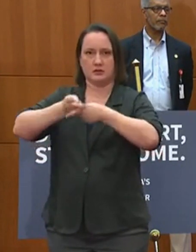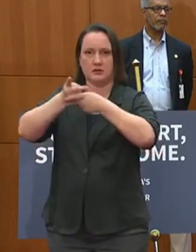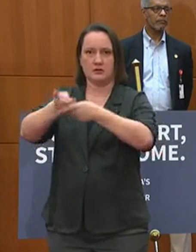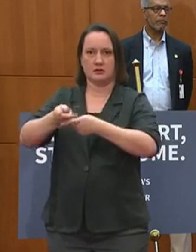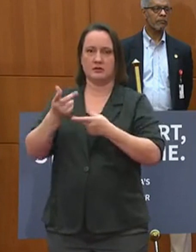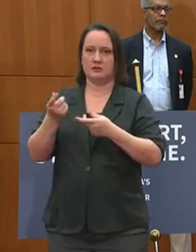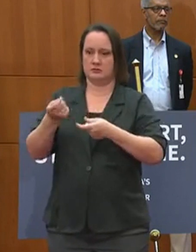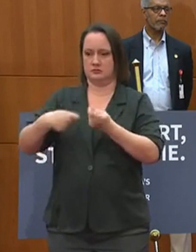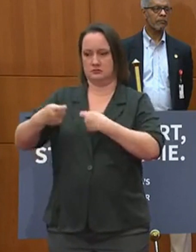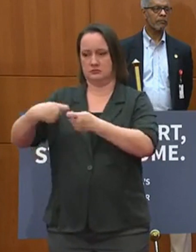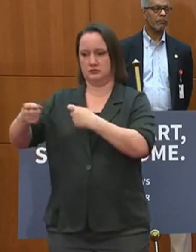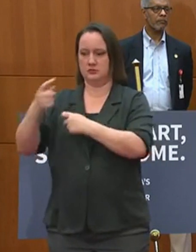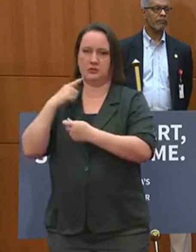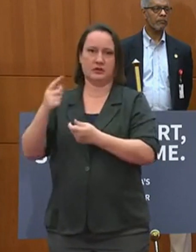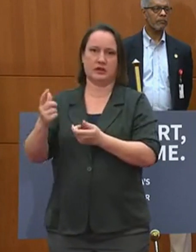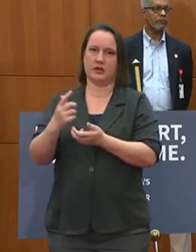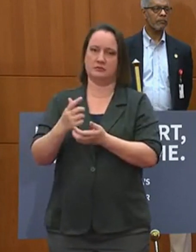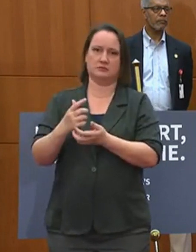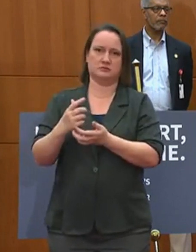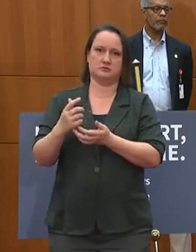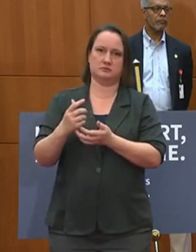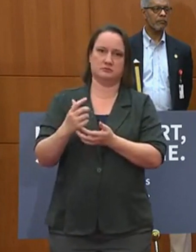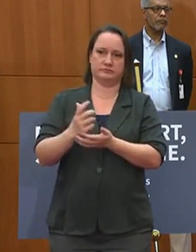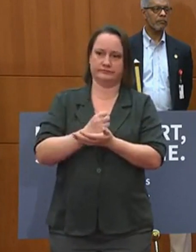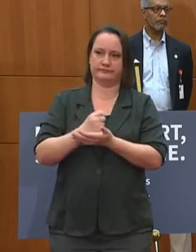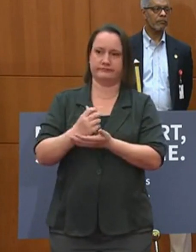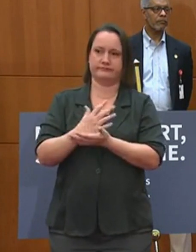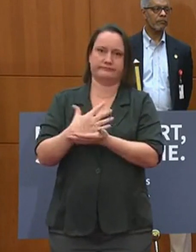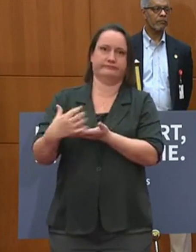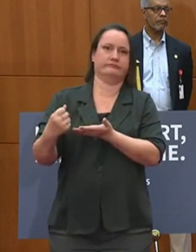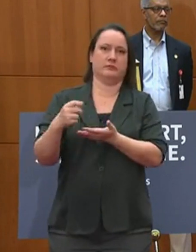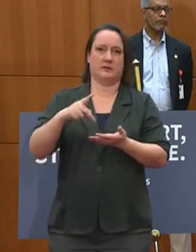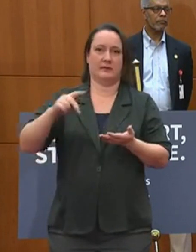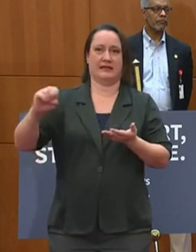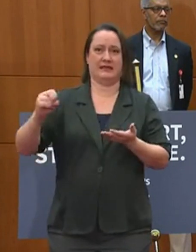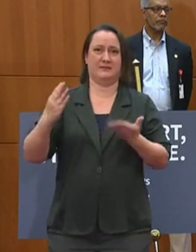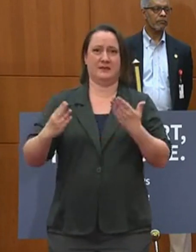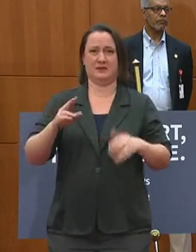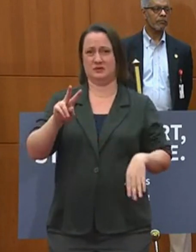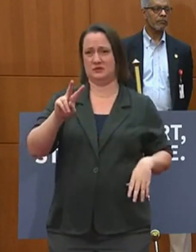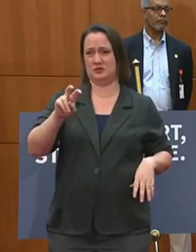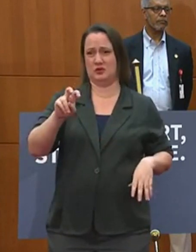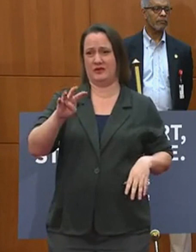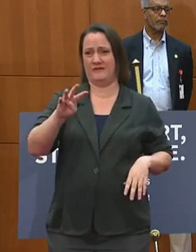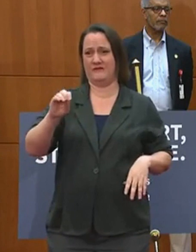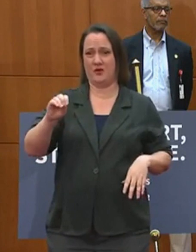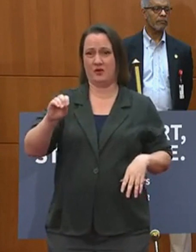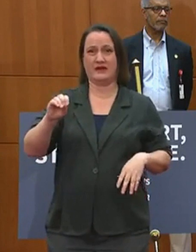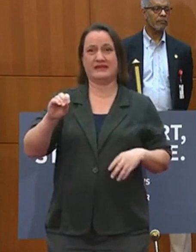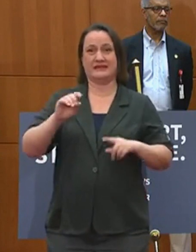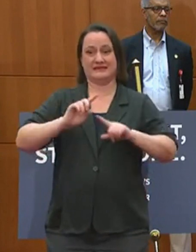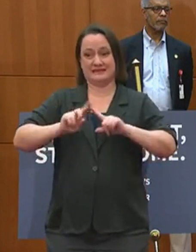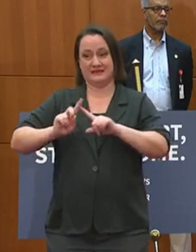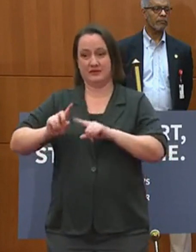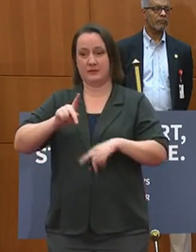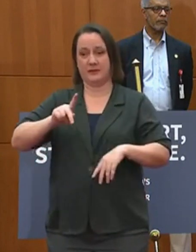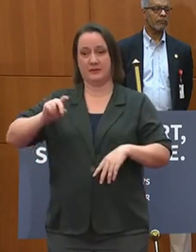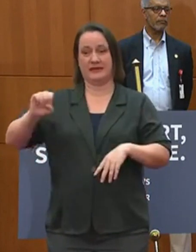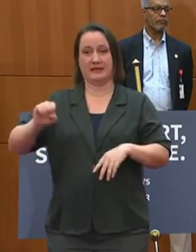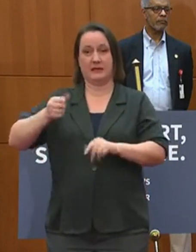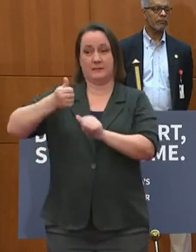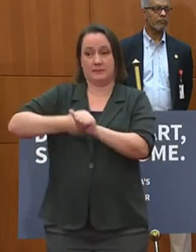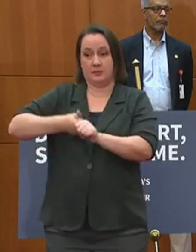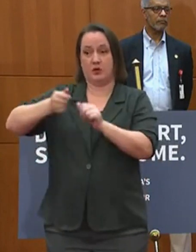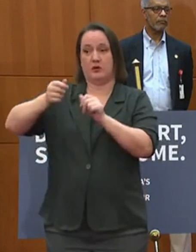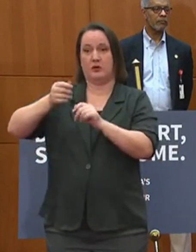literally burn through PPE to the tune of maybe 240 sets of PPE per